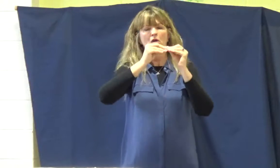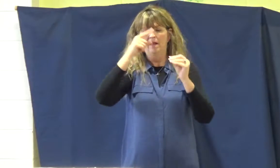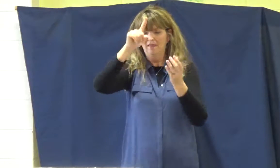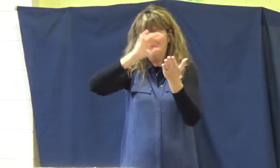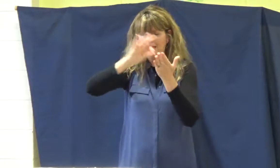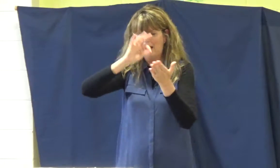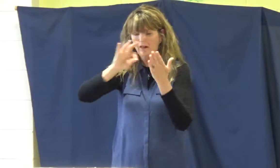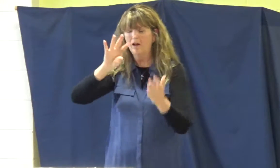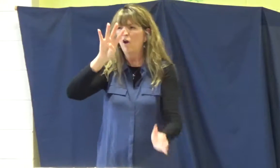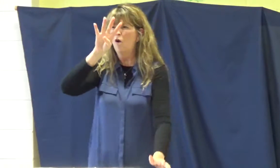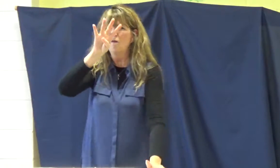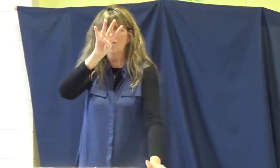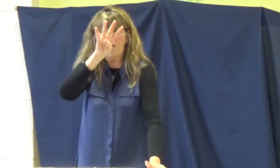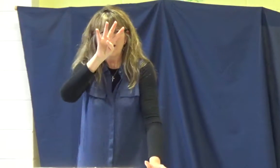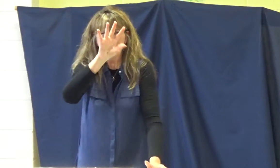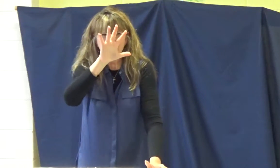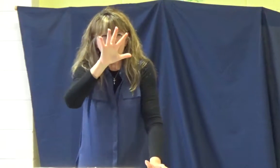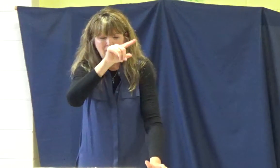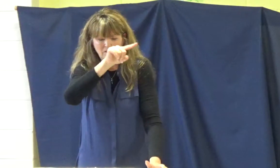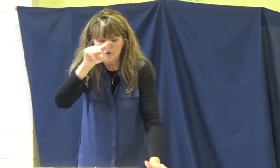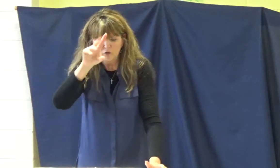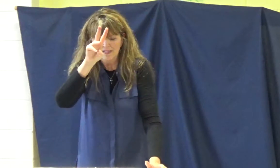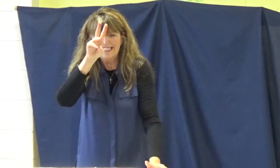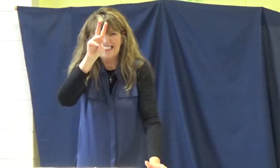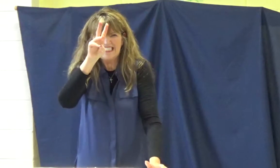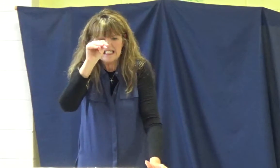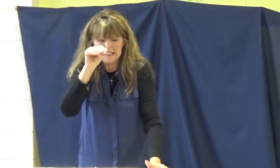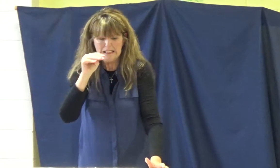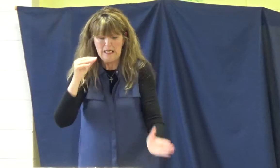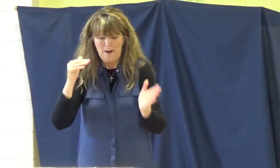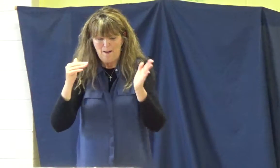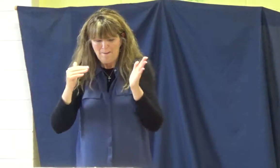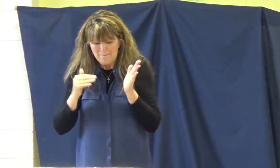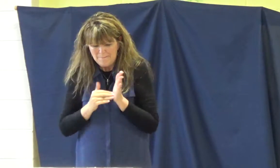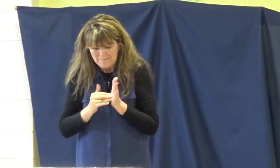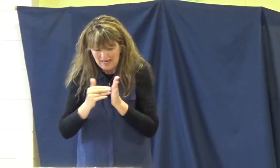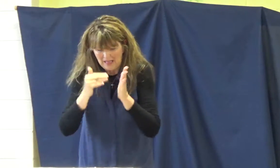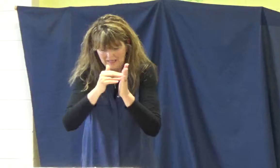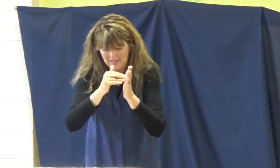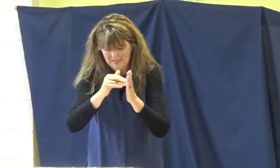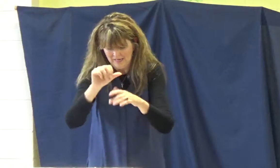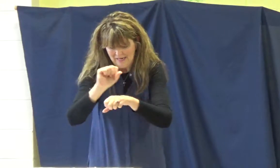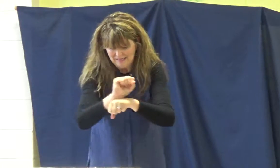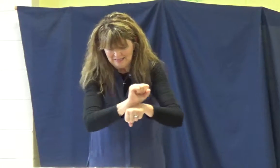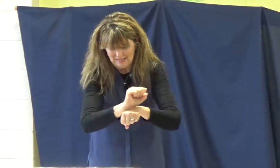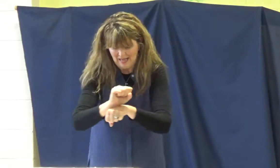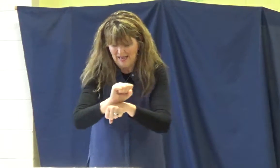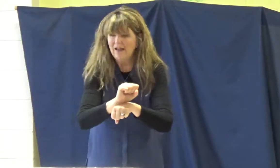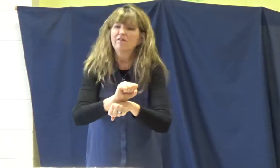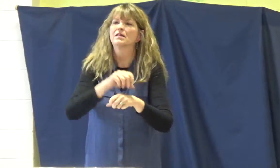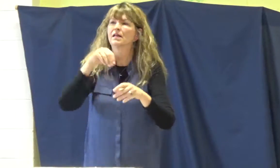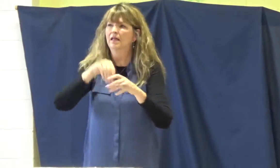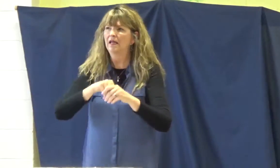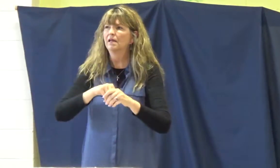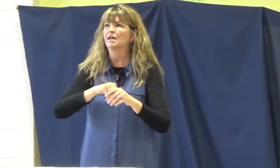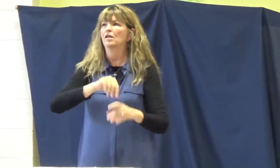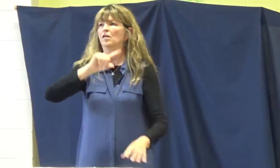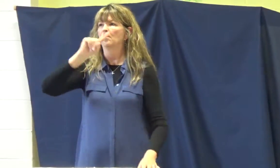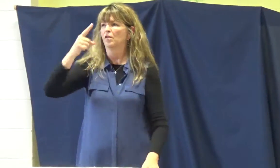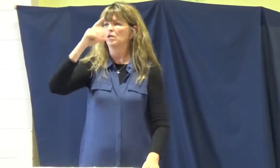So then they calculated that 45 to 60 million